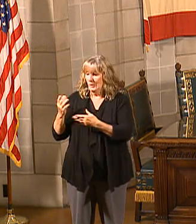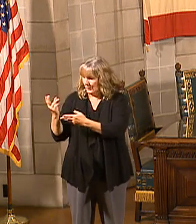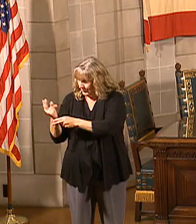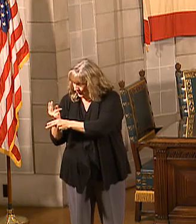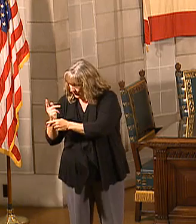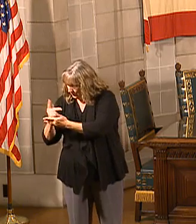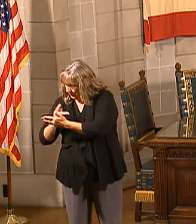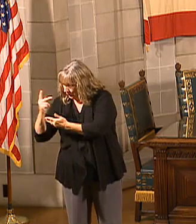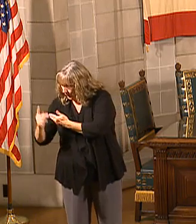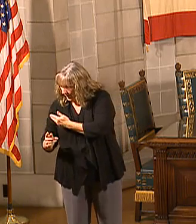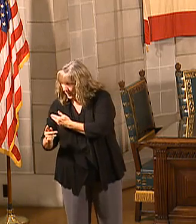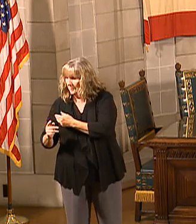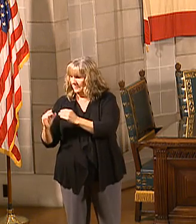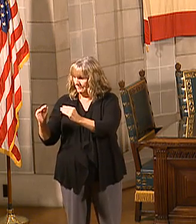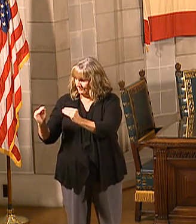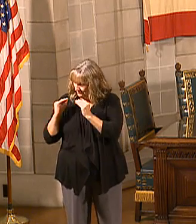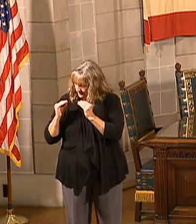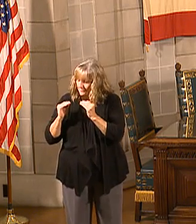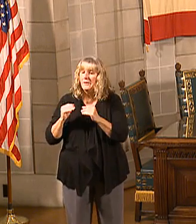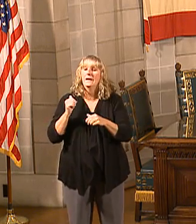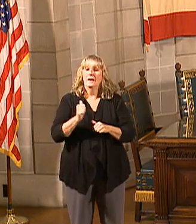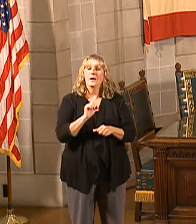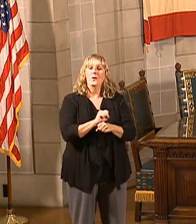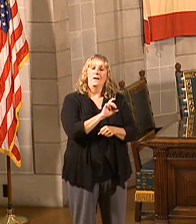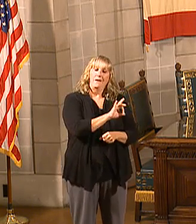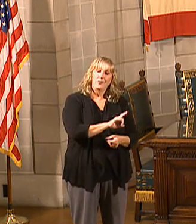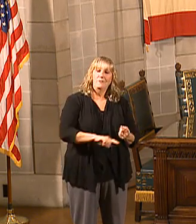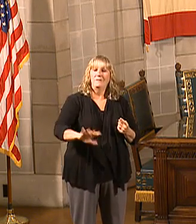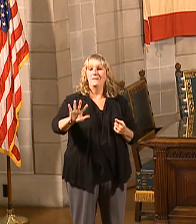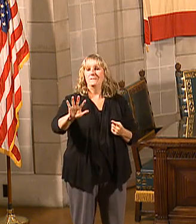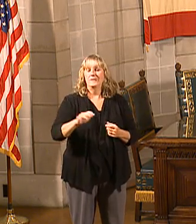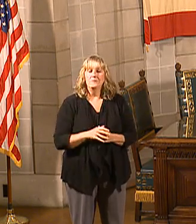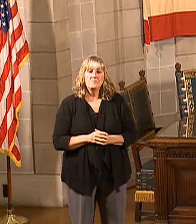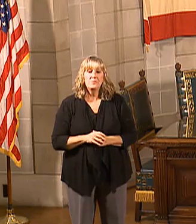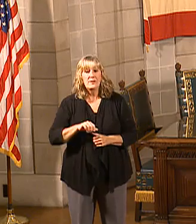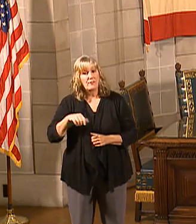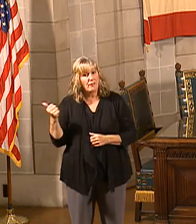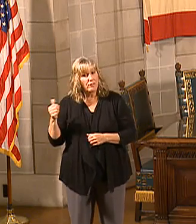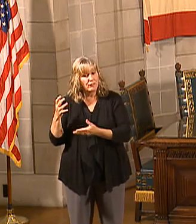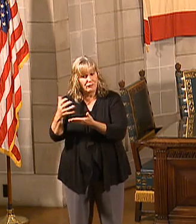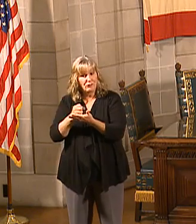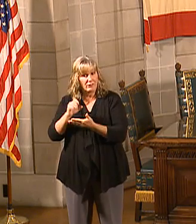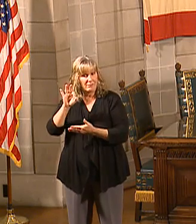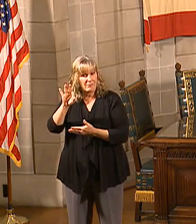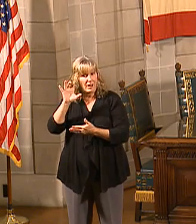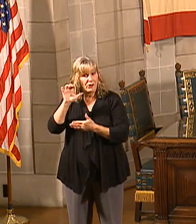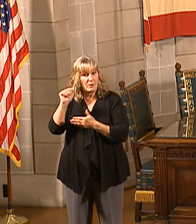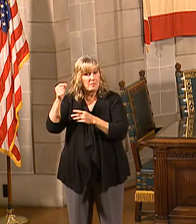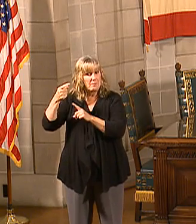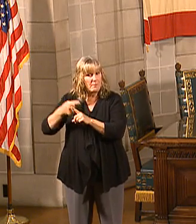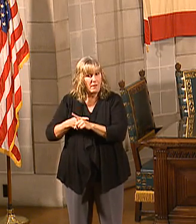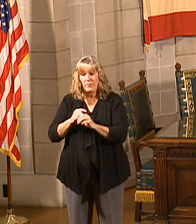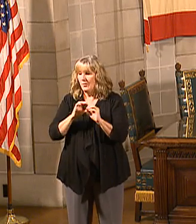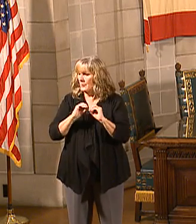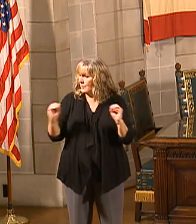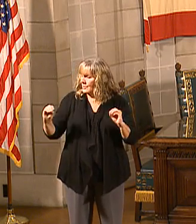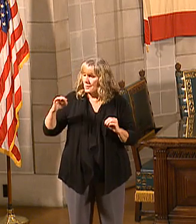So it's also about improving quality of life. Another single mom was making $900 a month, doing with no